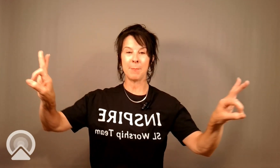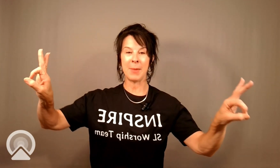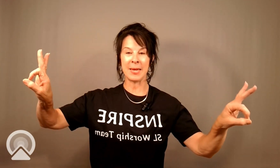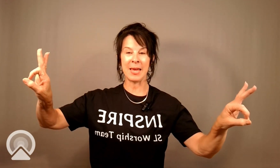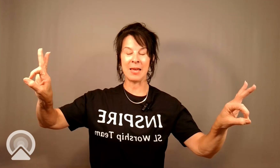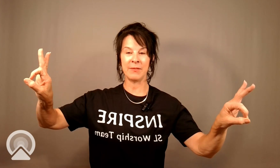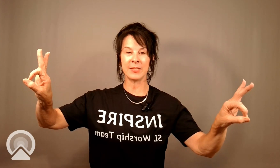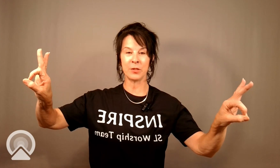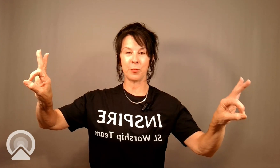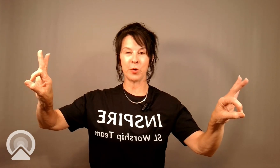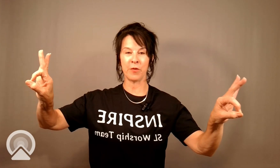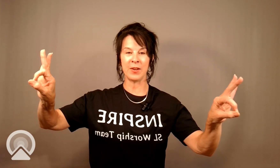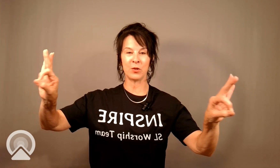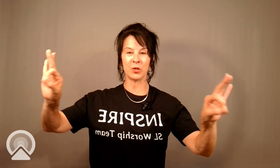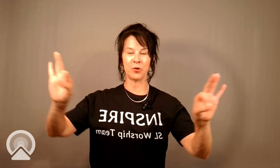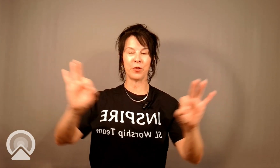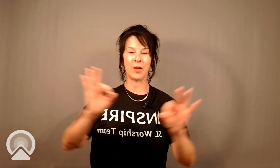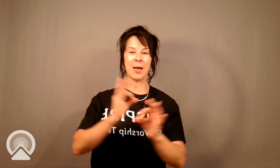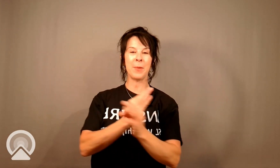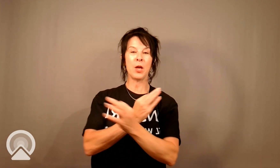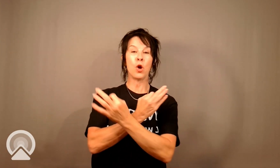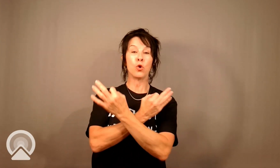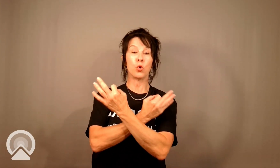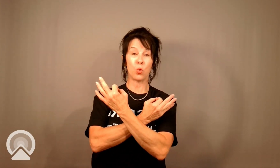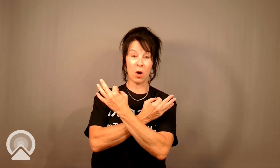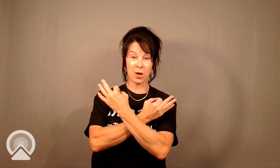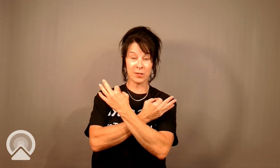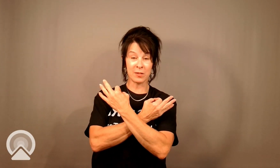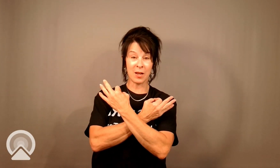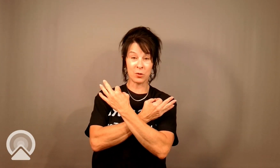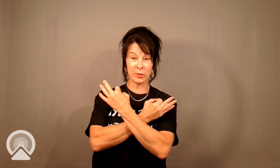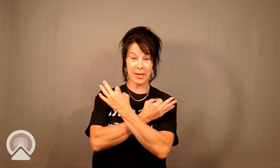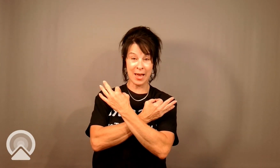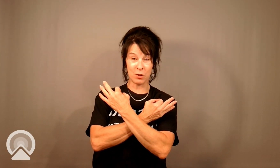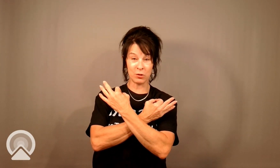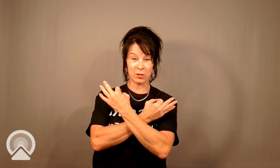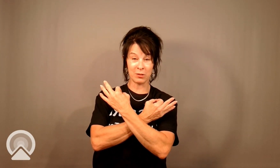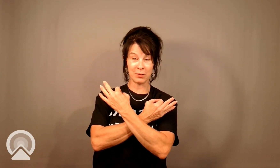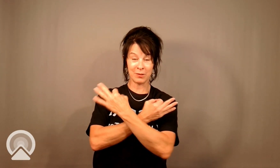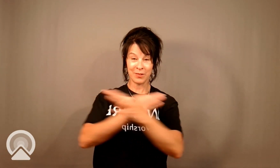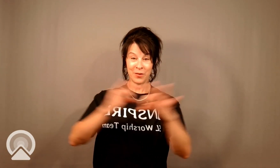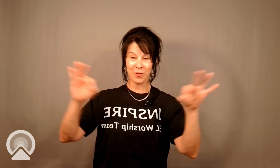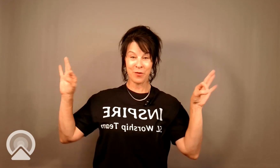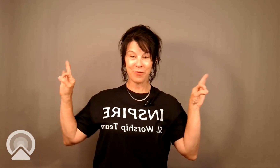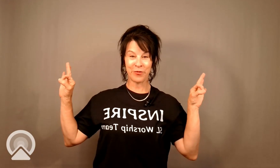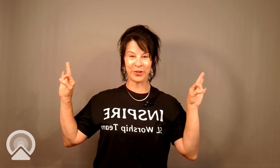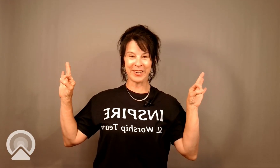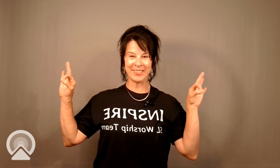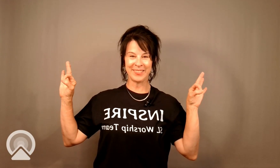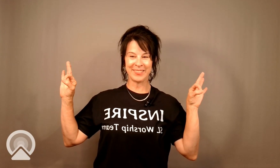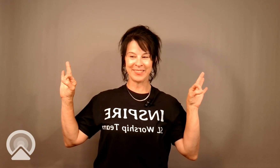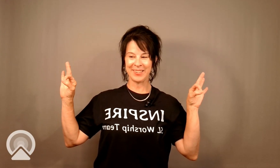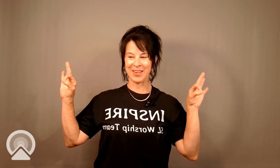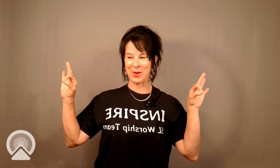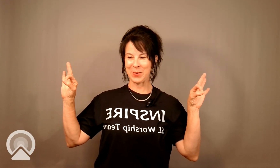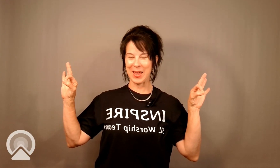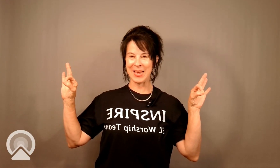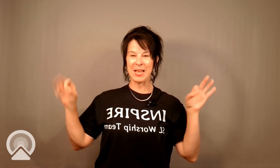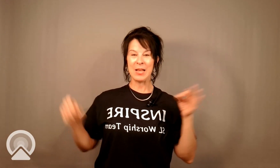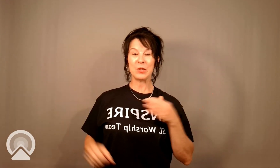make F's, your pointer fingers on your thumb, cross knuckles out, free. Okay?